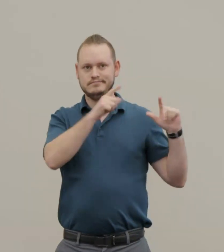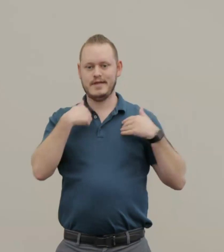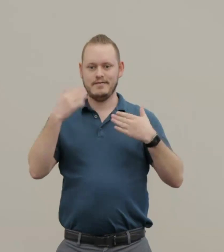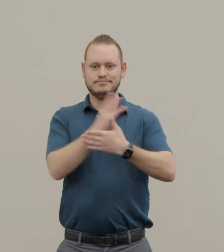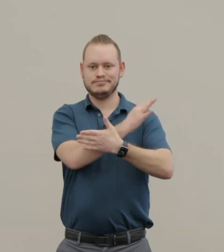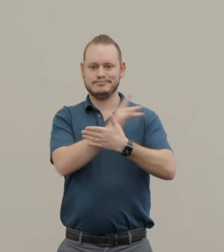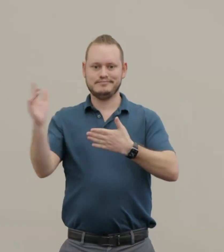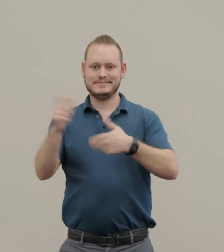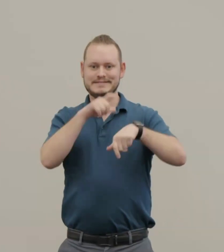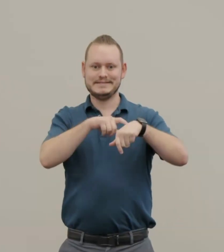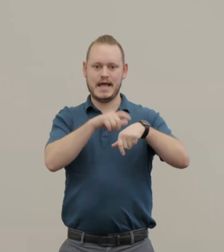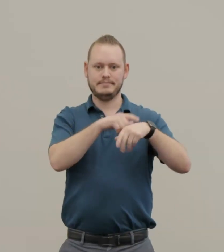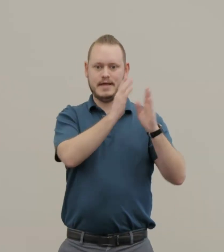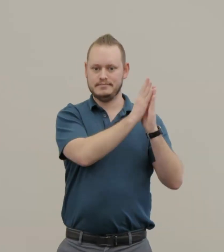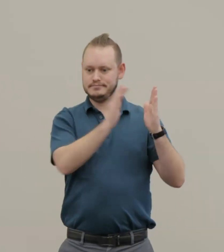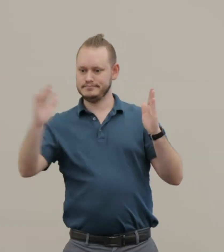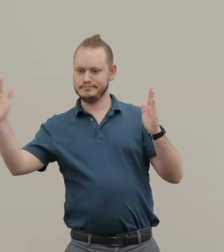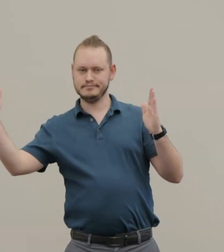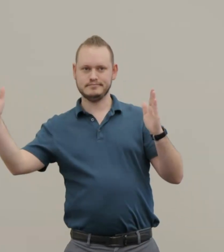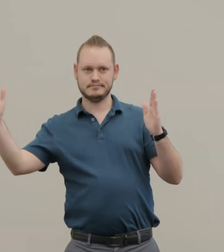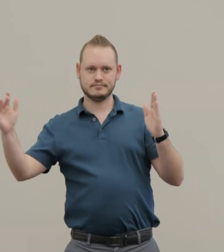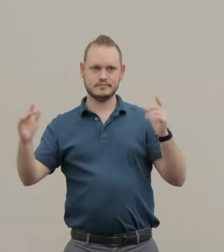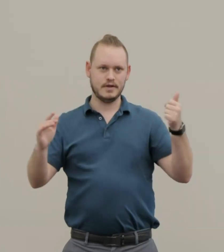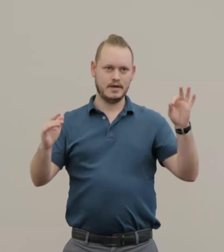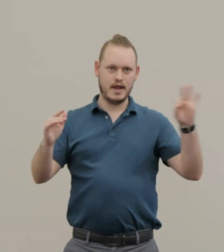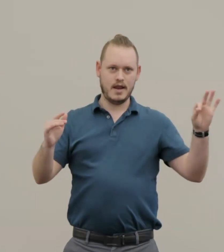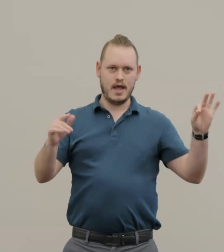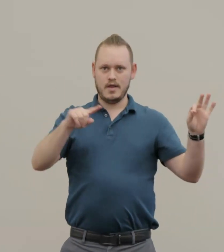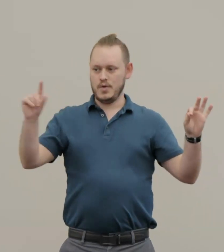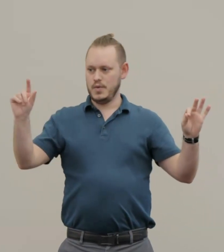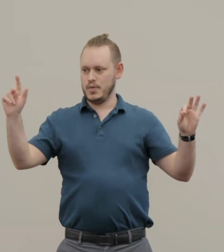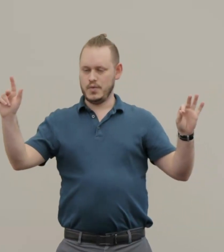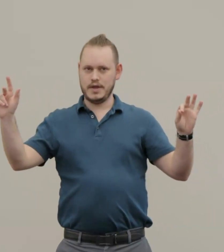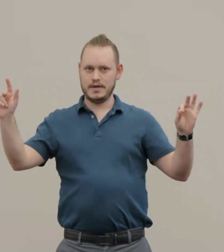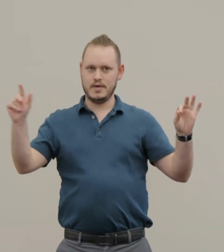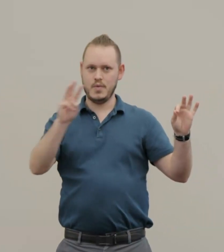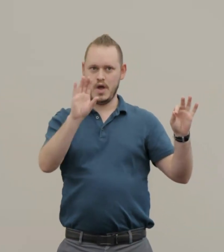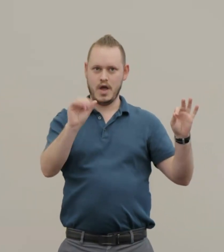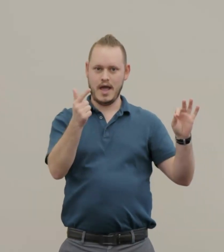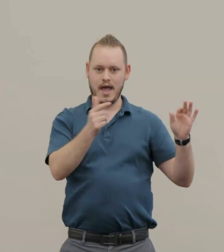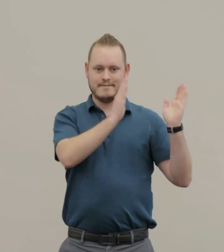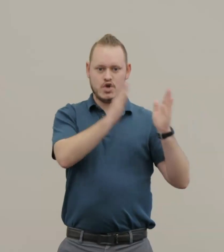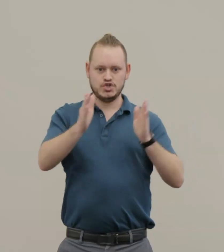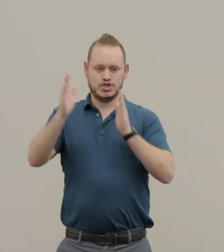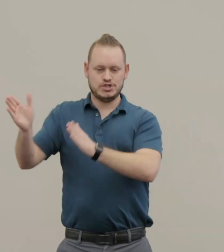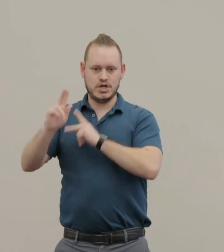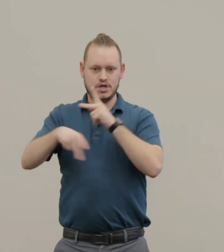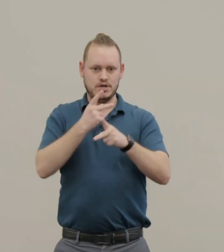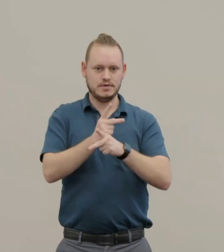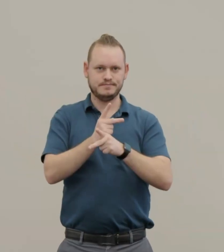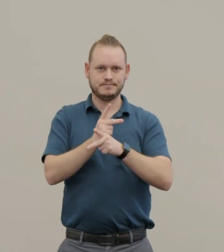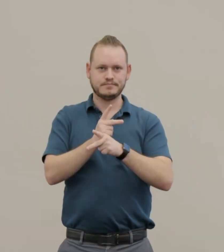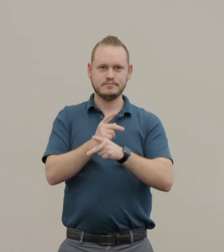spectrum timeline from 1999 to 2023, and the WCAG versions, Web Content